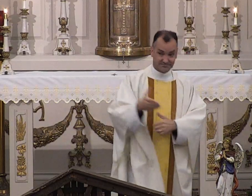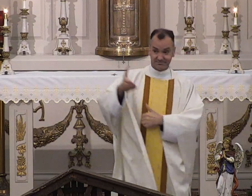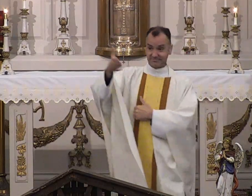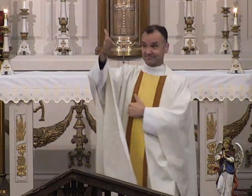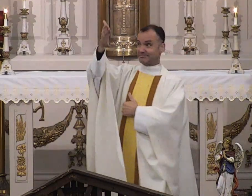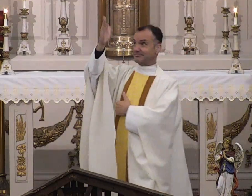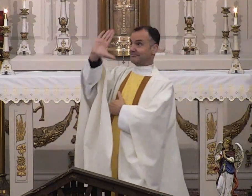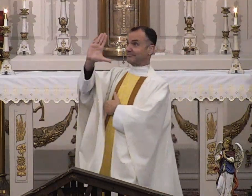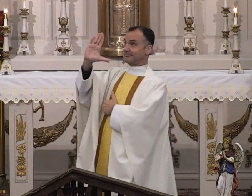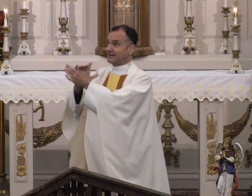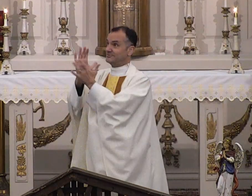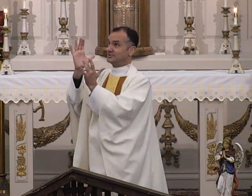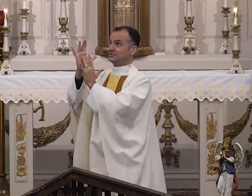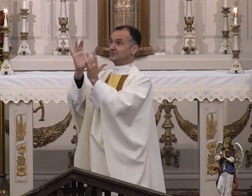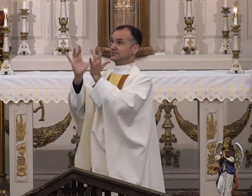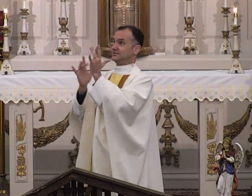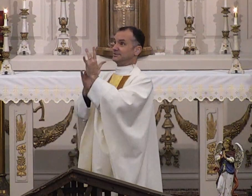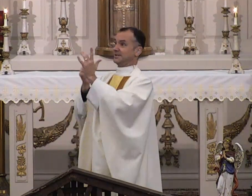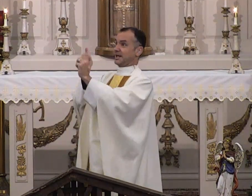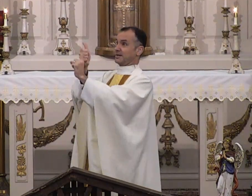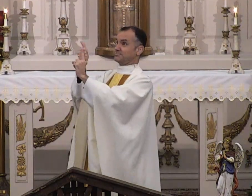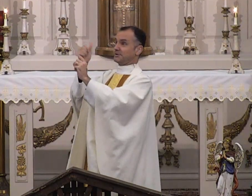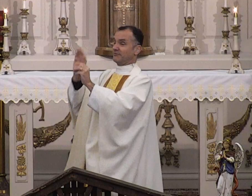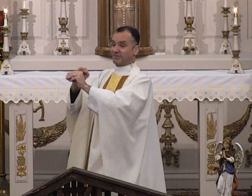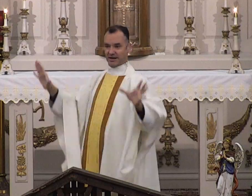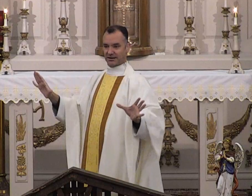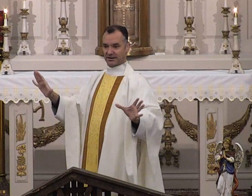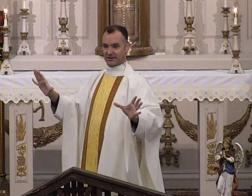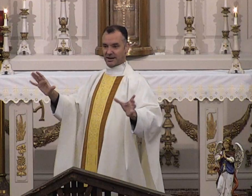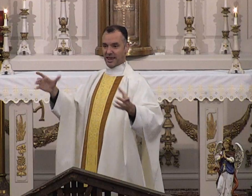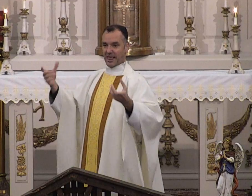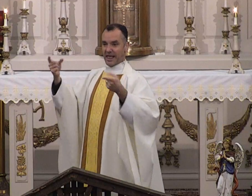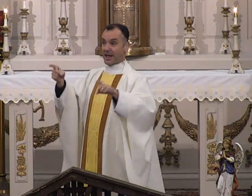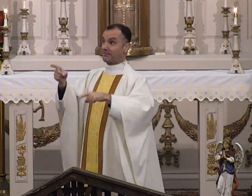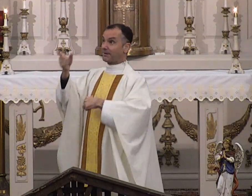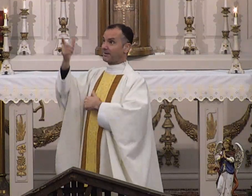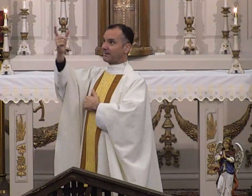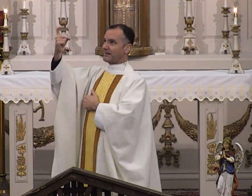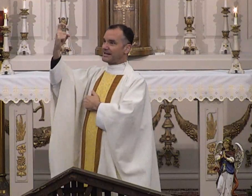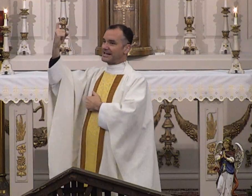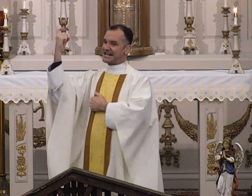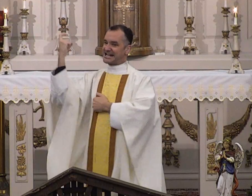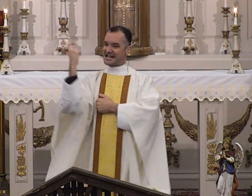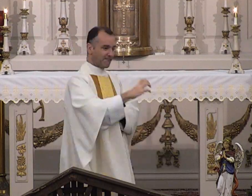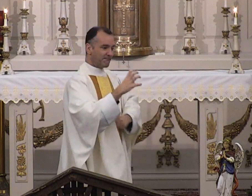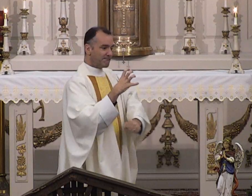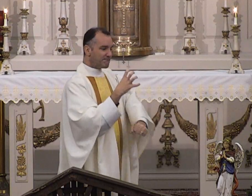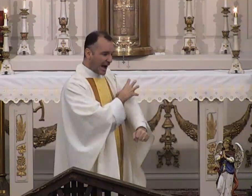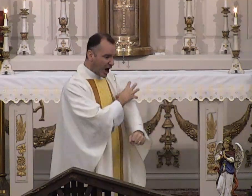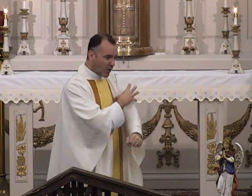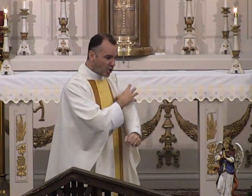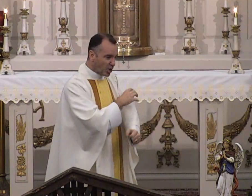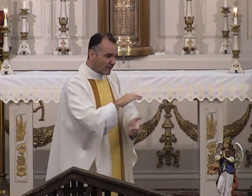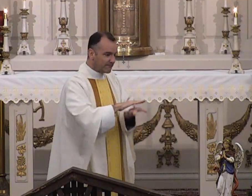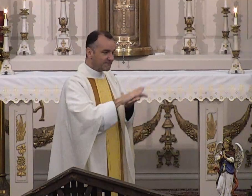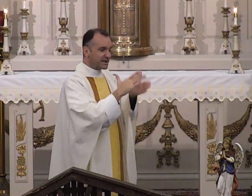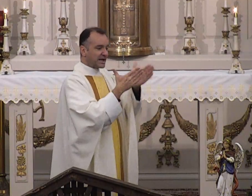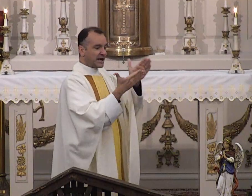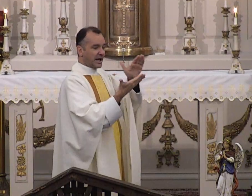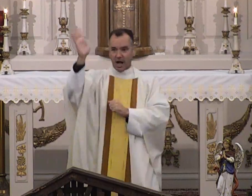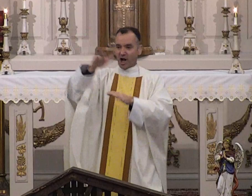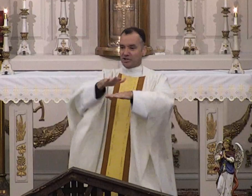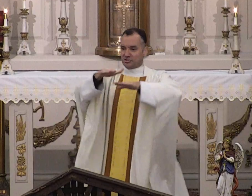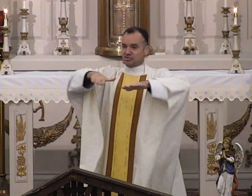that there are people who believe that Jesus is the light, and he gives them